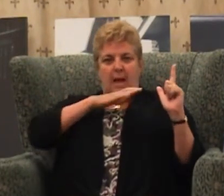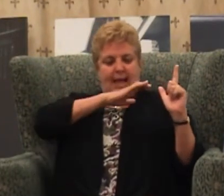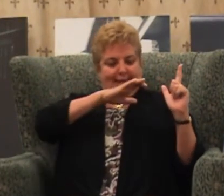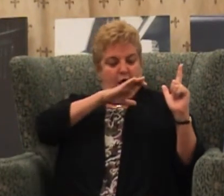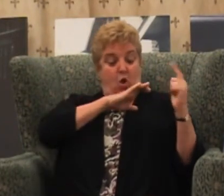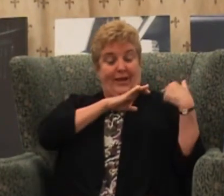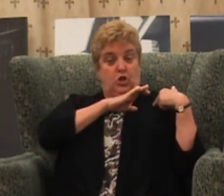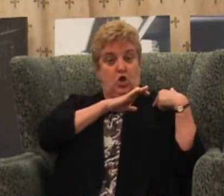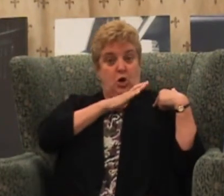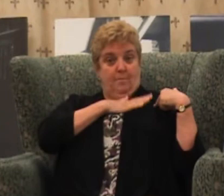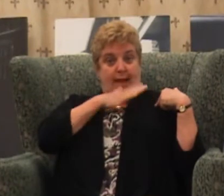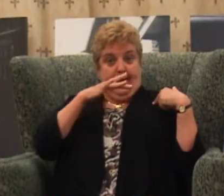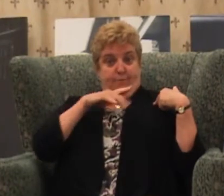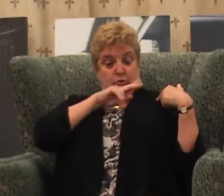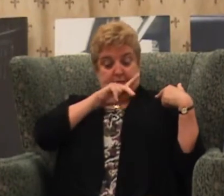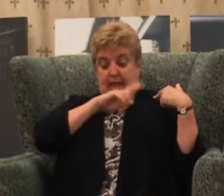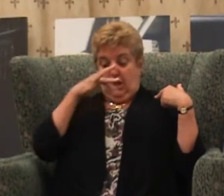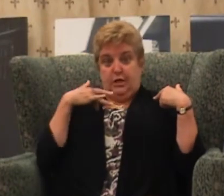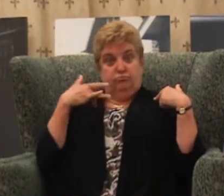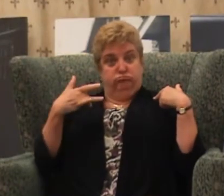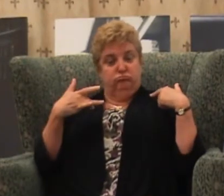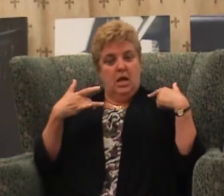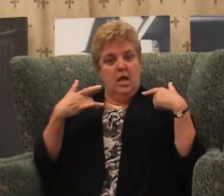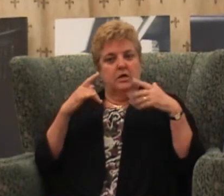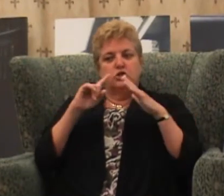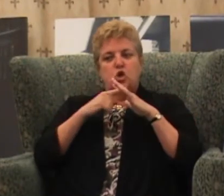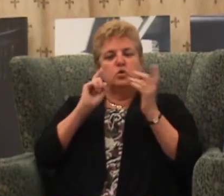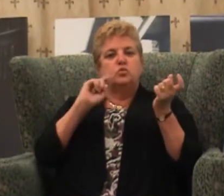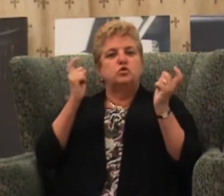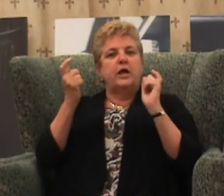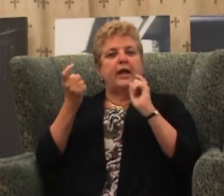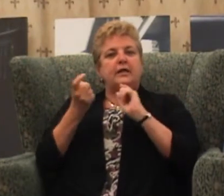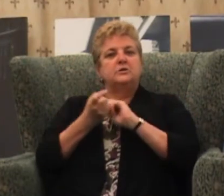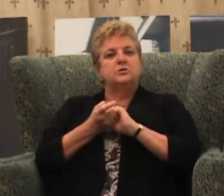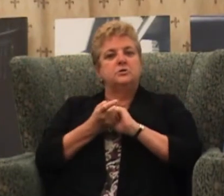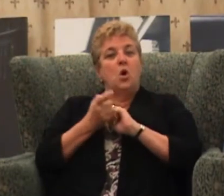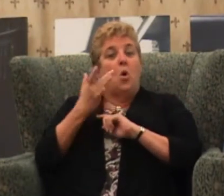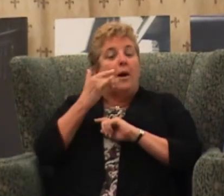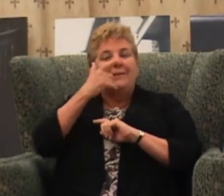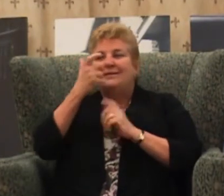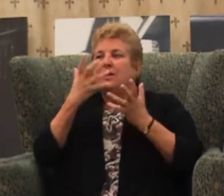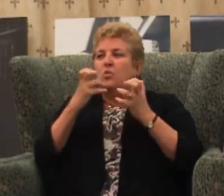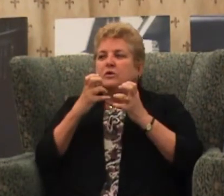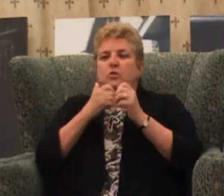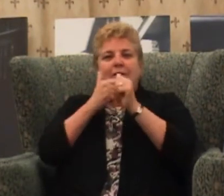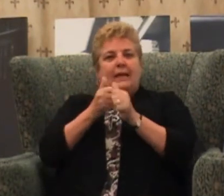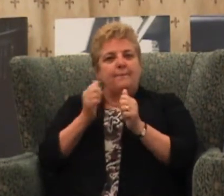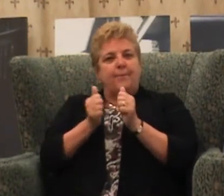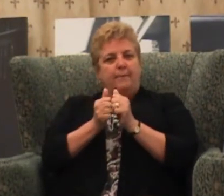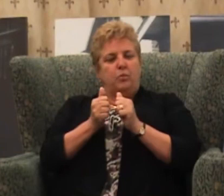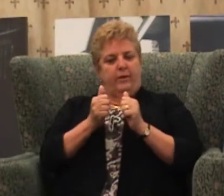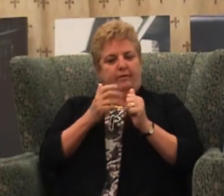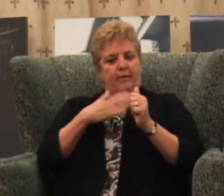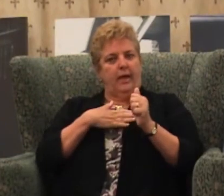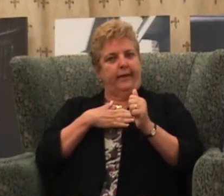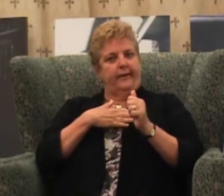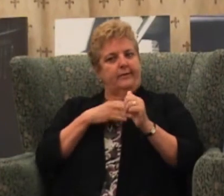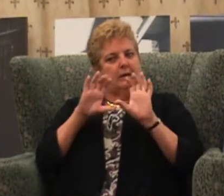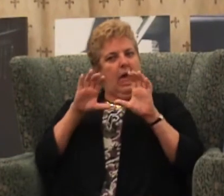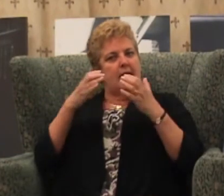change. Because I wanted to still keep up with my class. And if you're drinking every day and night, you can't